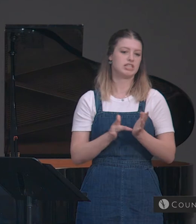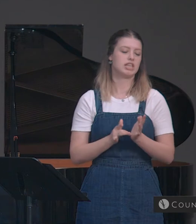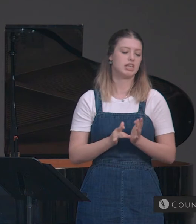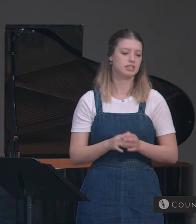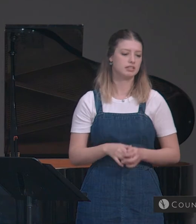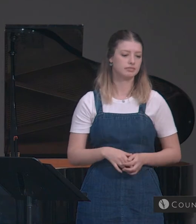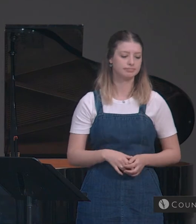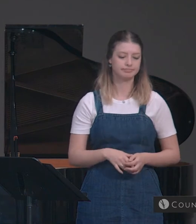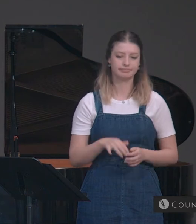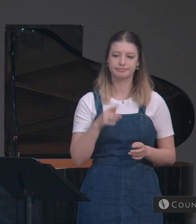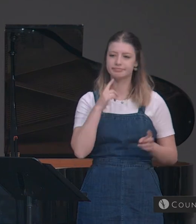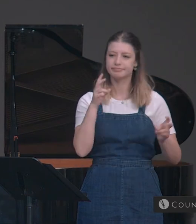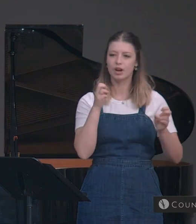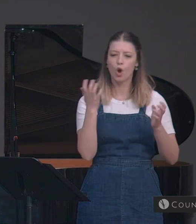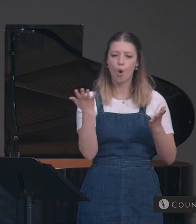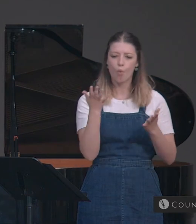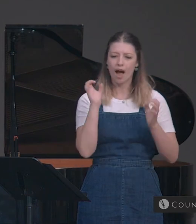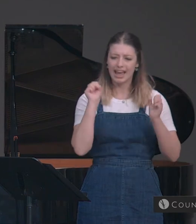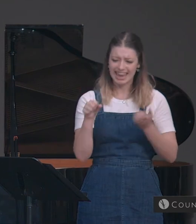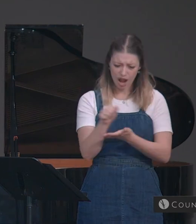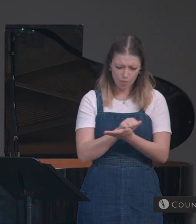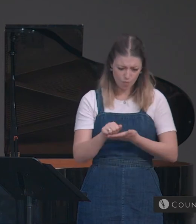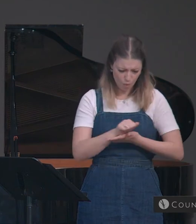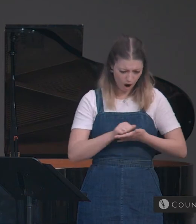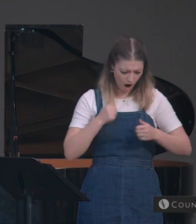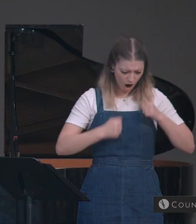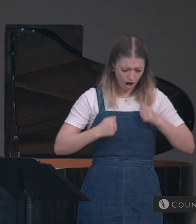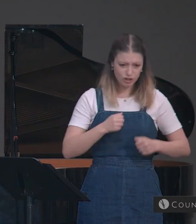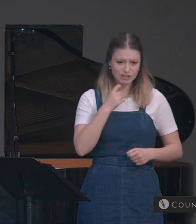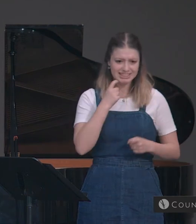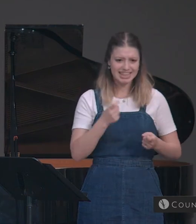"What can wash away my sins?